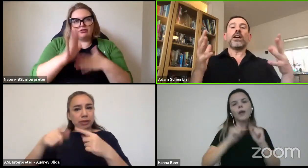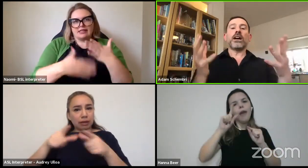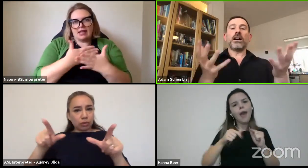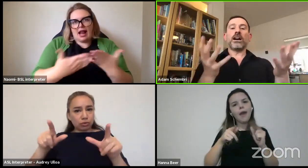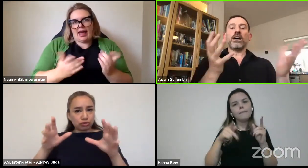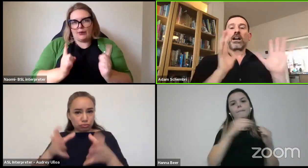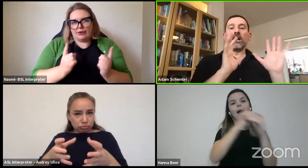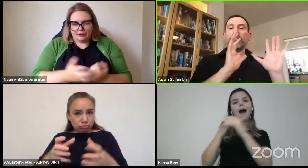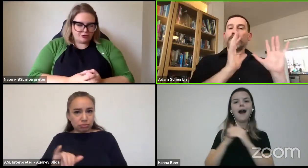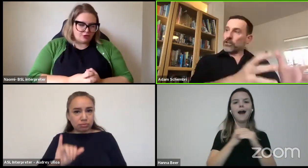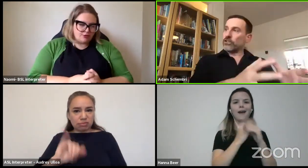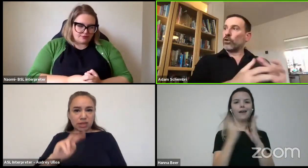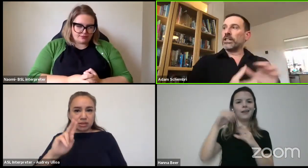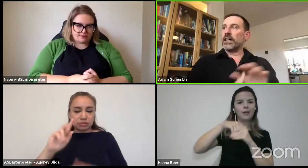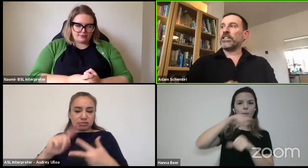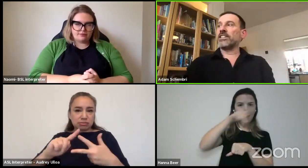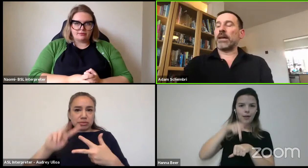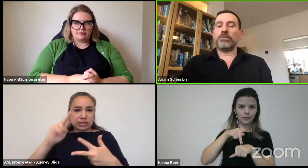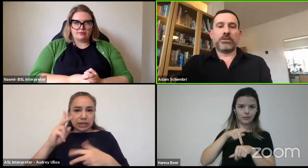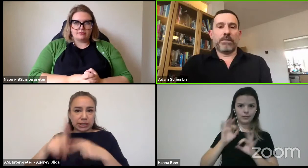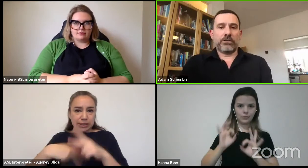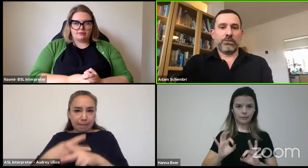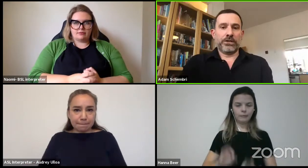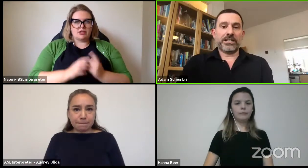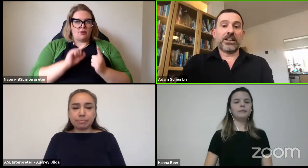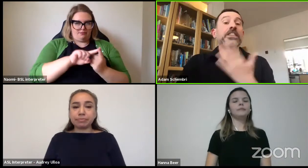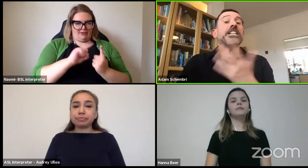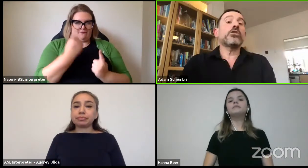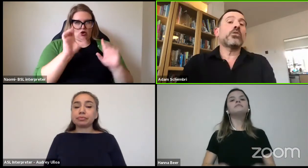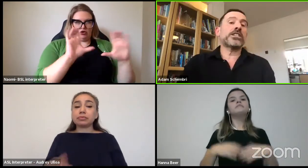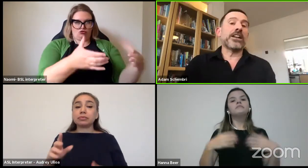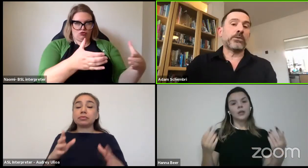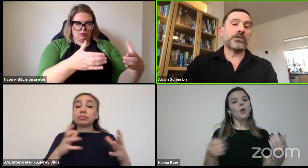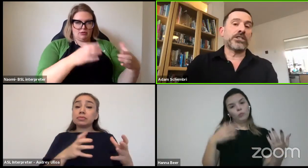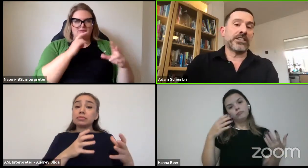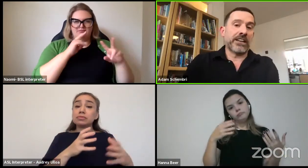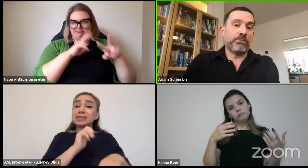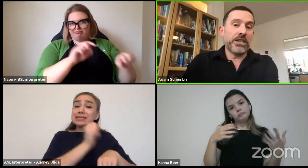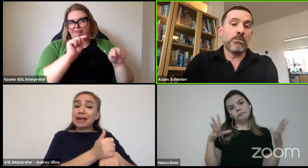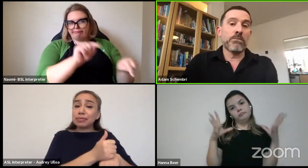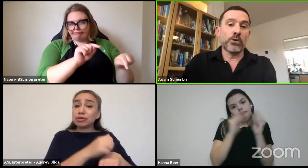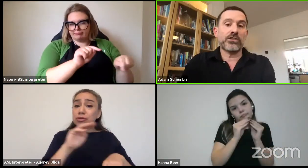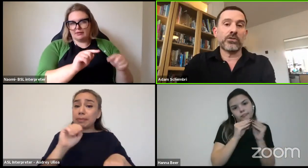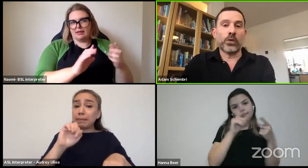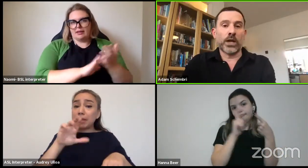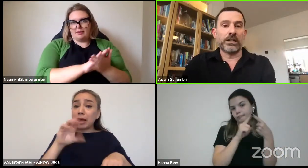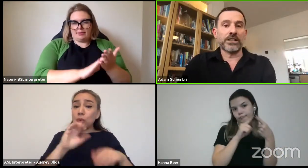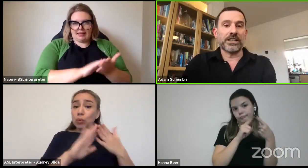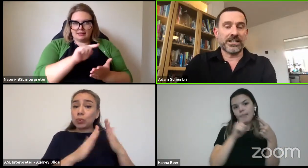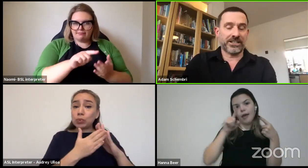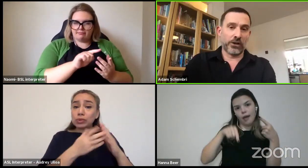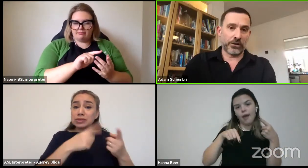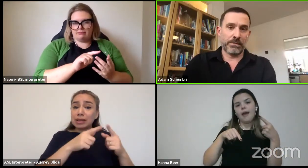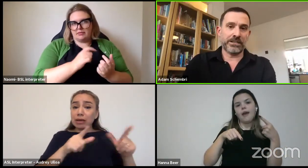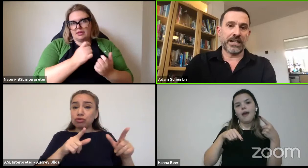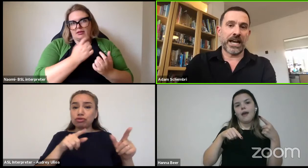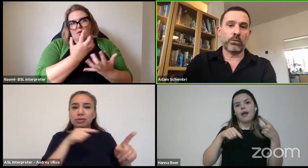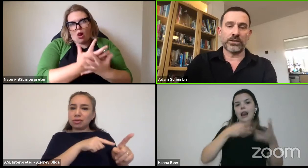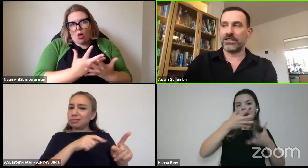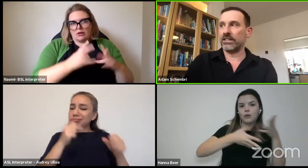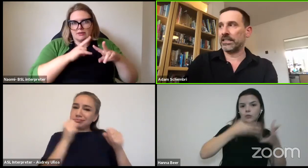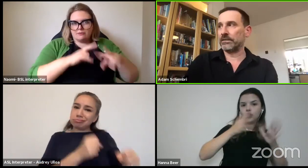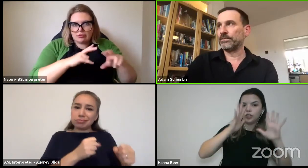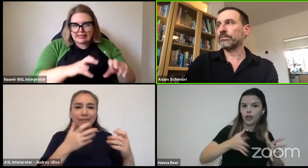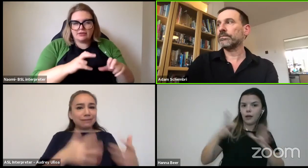so first of all are the established macro community sign. These are the sign languages that have been the most well documented and